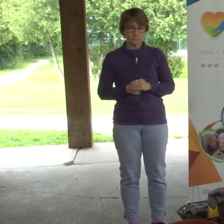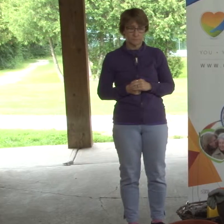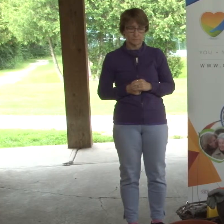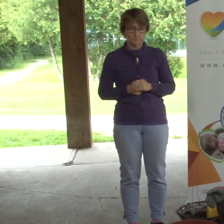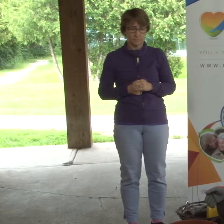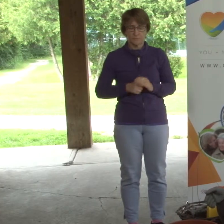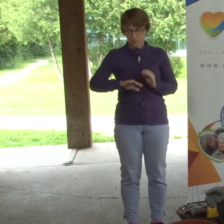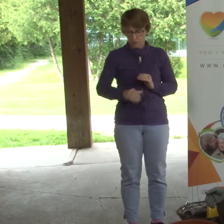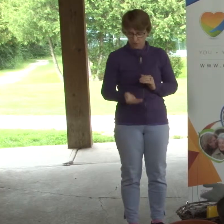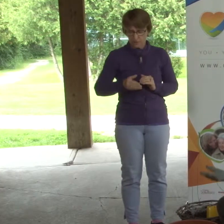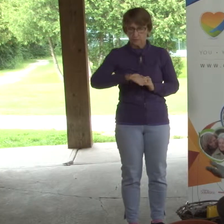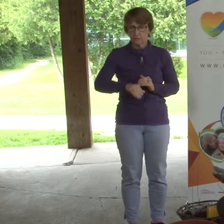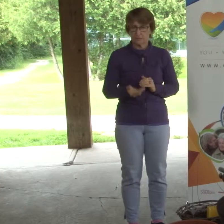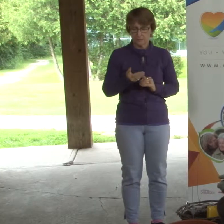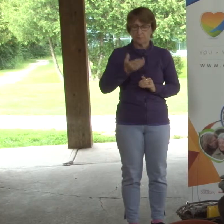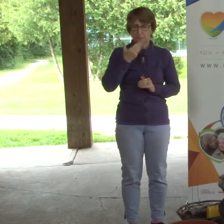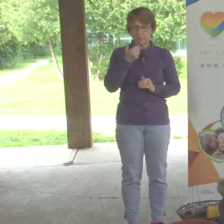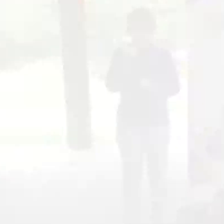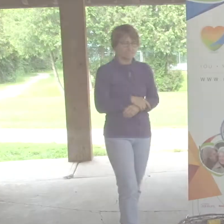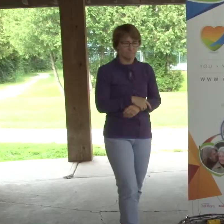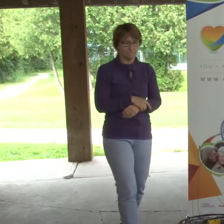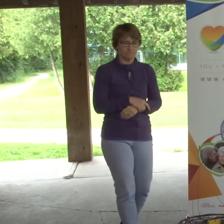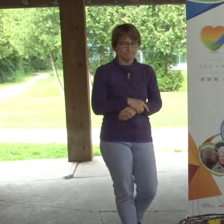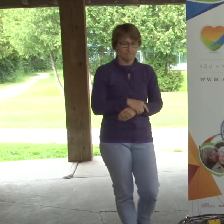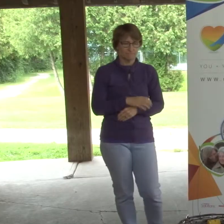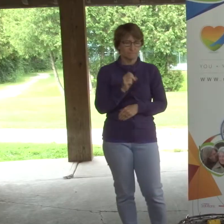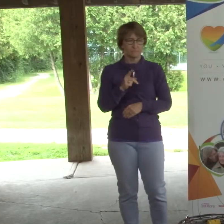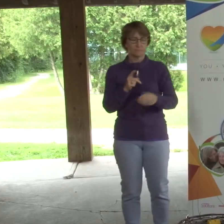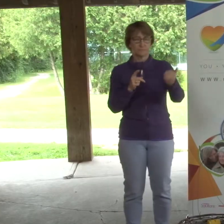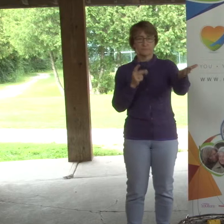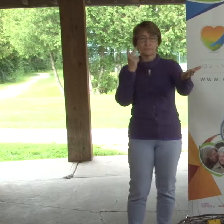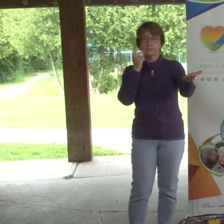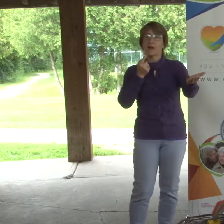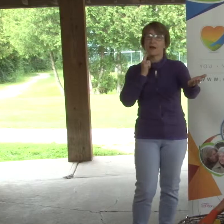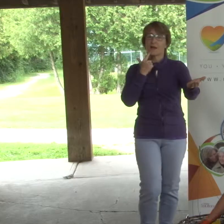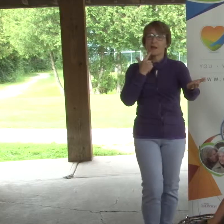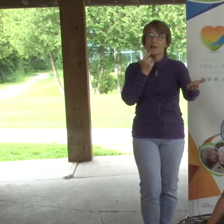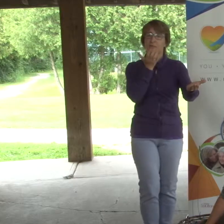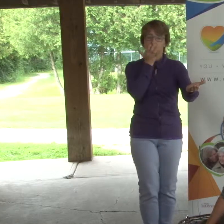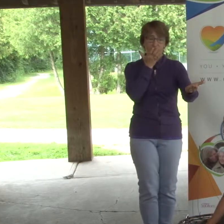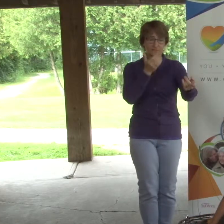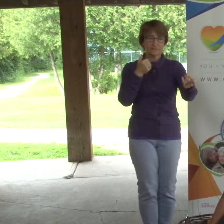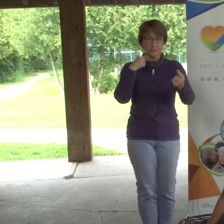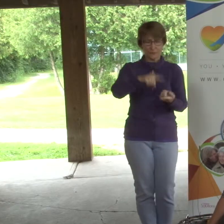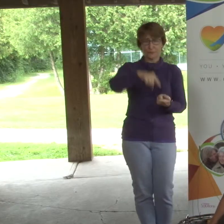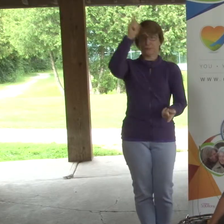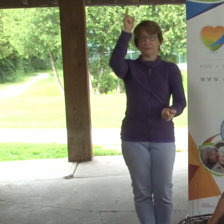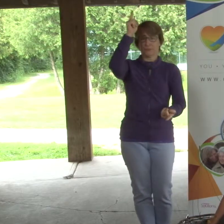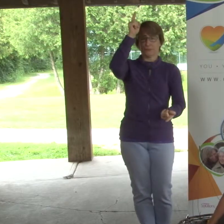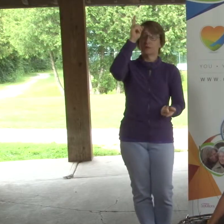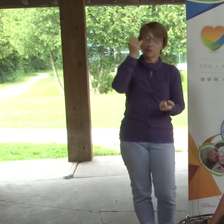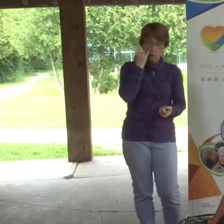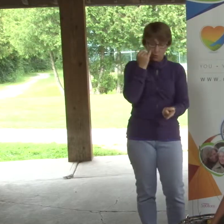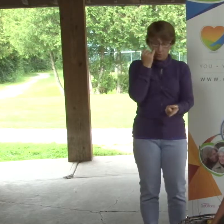In fact, a trowel would be what I would normally use, but hands are good. You see the lemongrass has height. So if you're doing something that